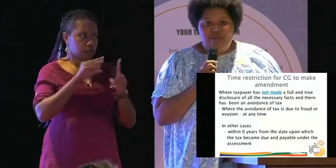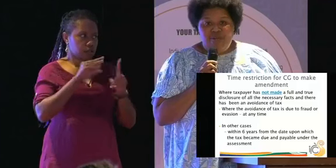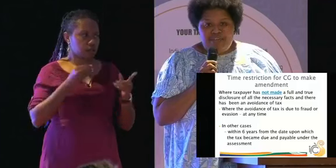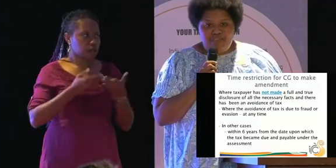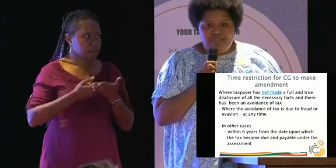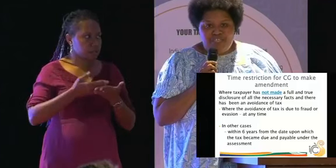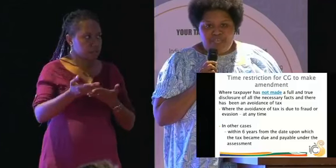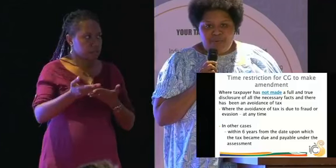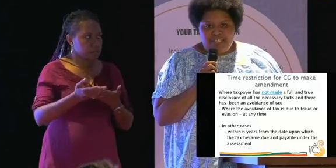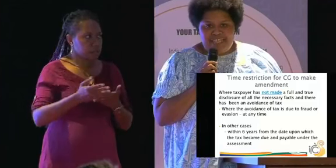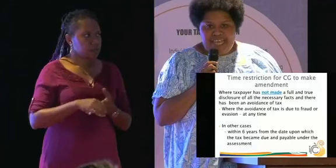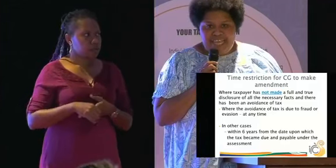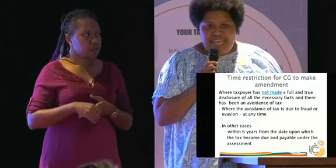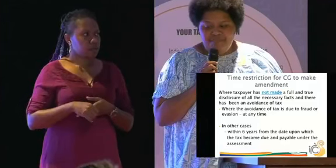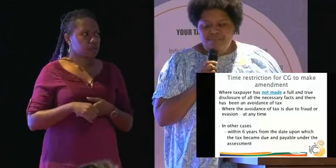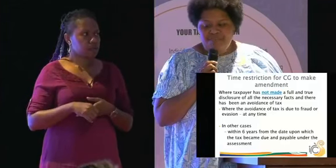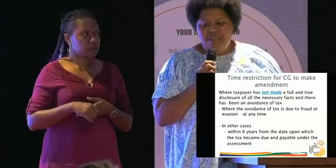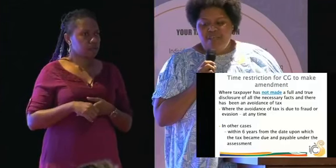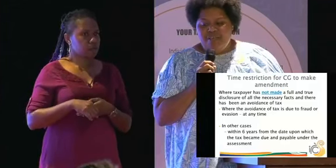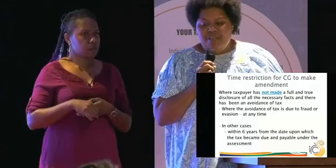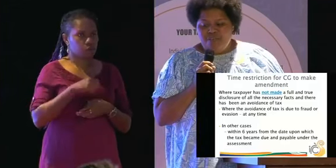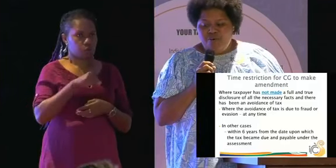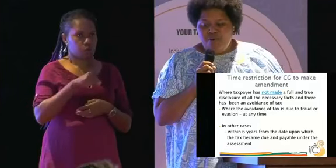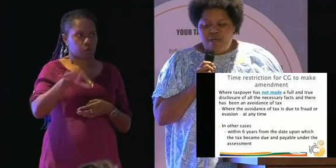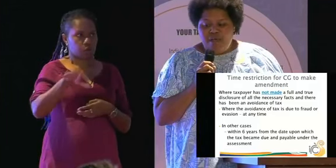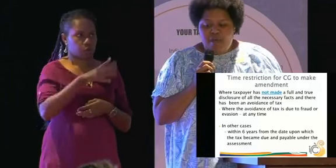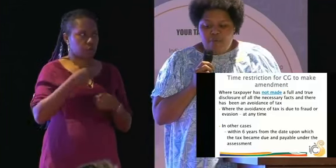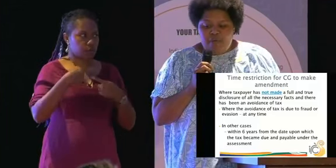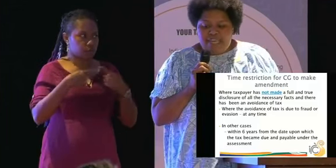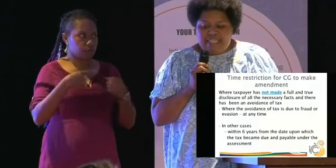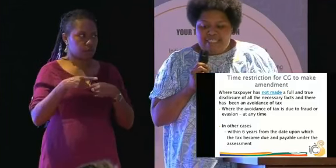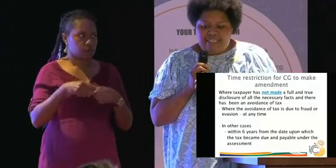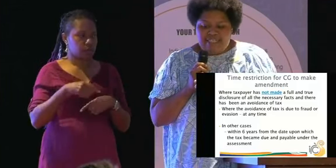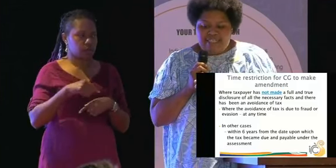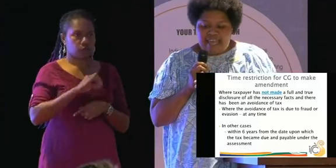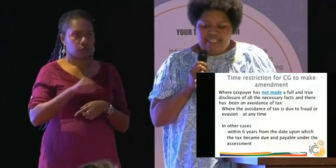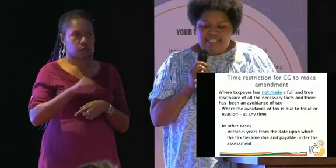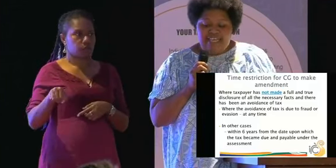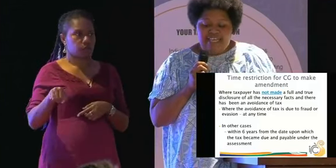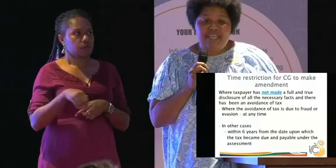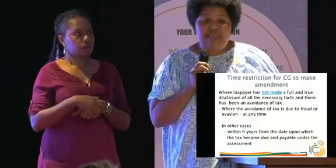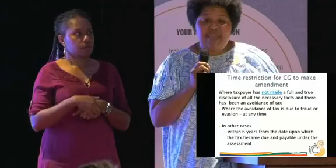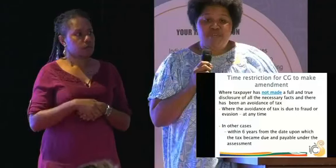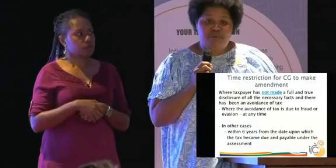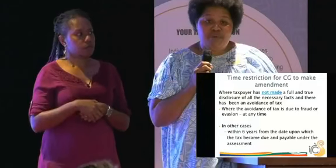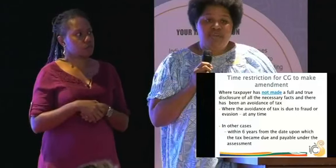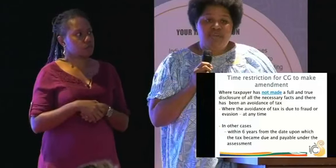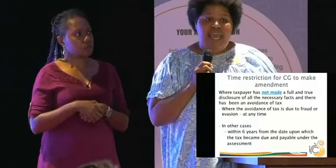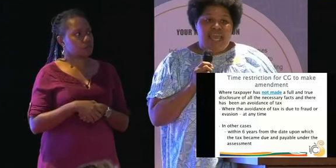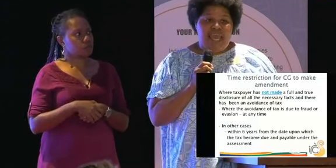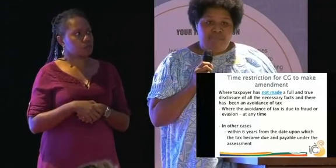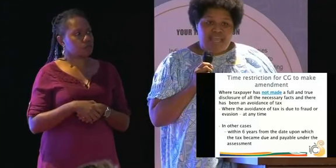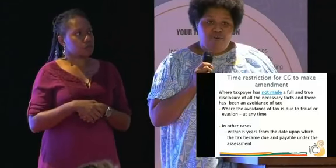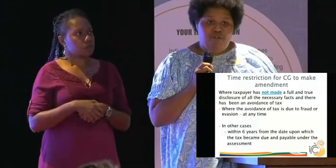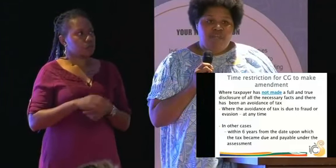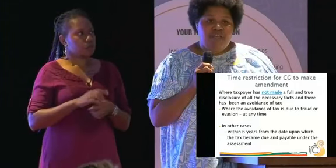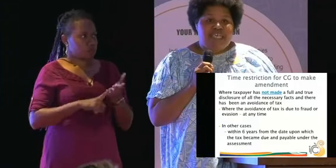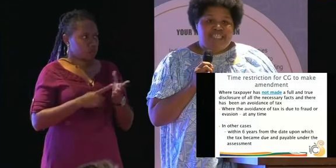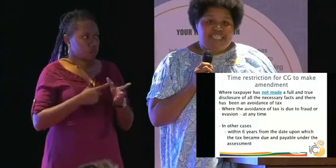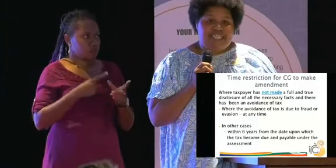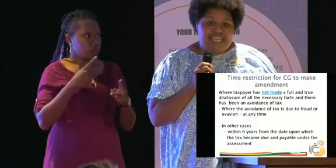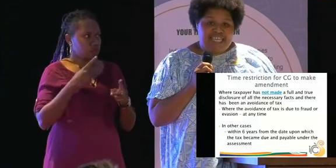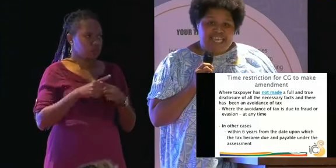declare all the information that was in there. So when that tax became due and